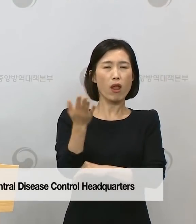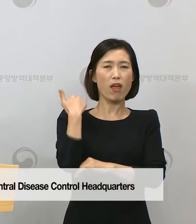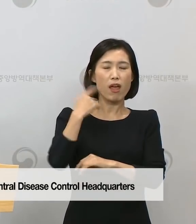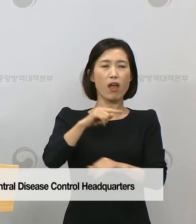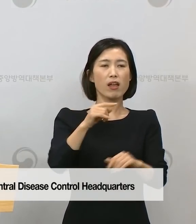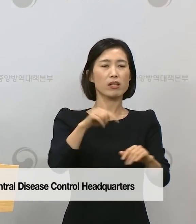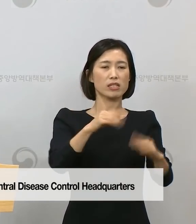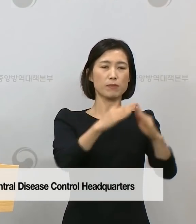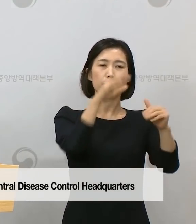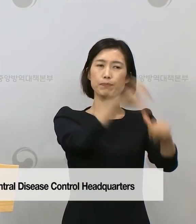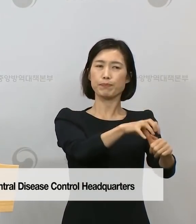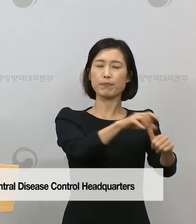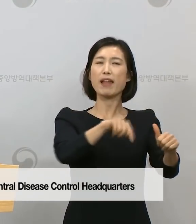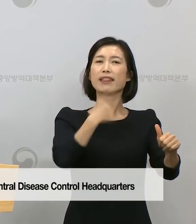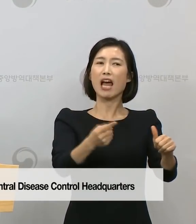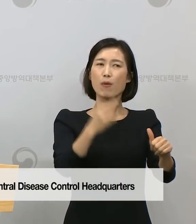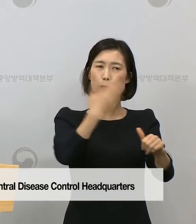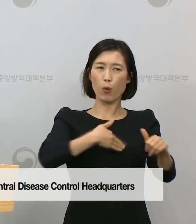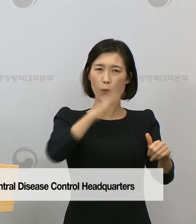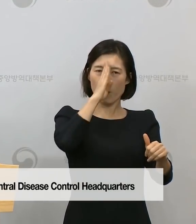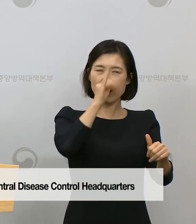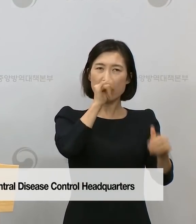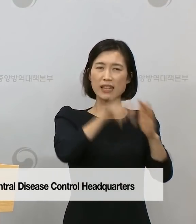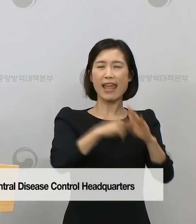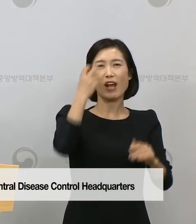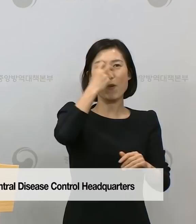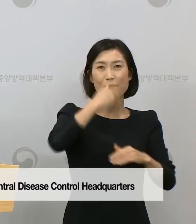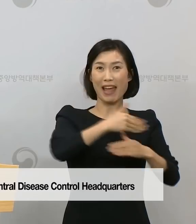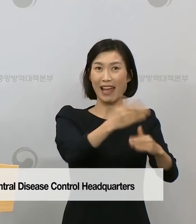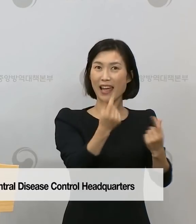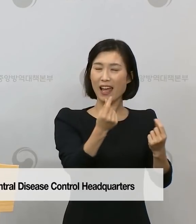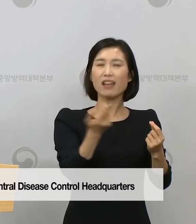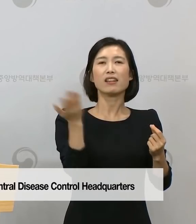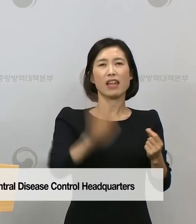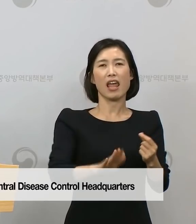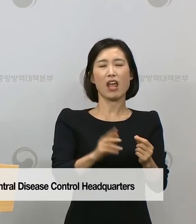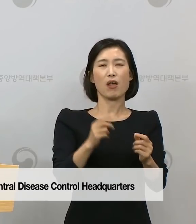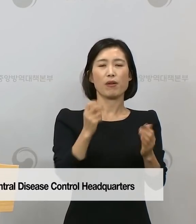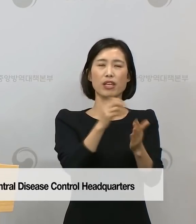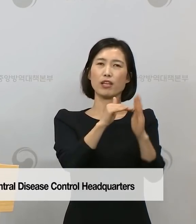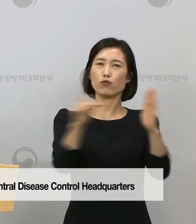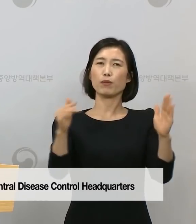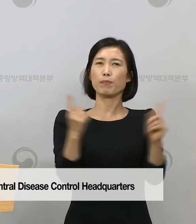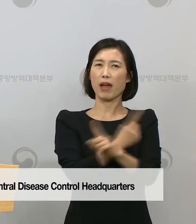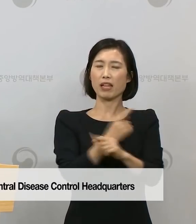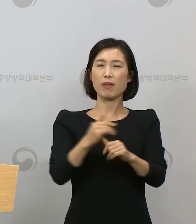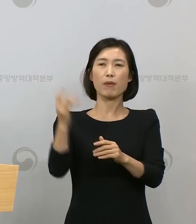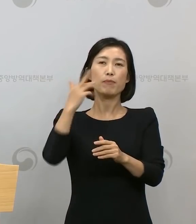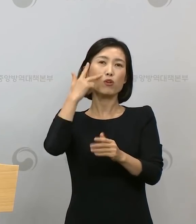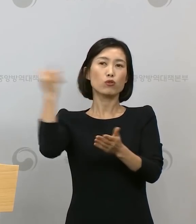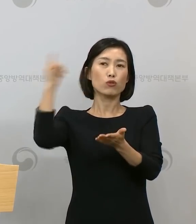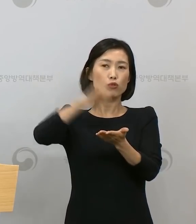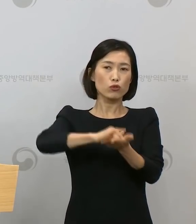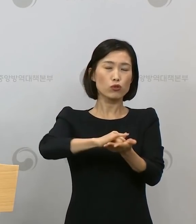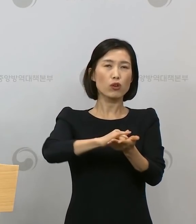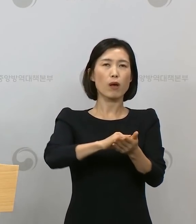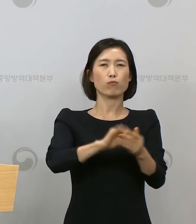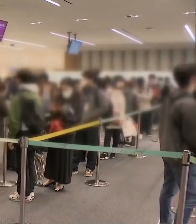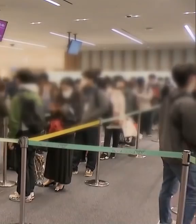Previously, only those showing symptoms were tested, but we plan to test every arrival from the U.S. within 3 days of